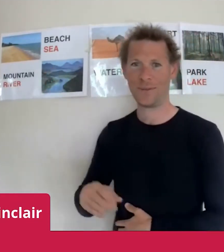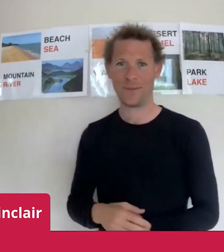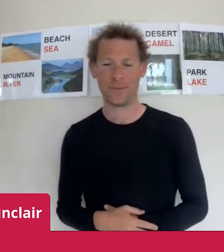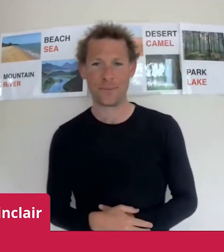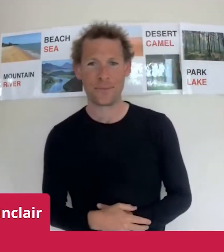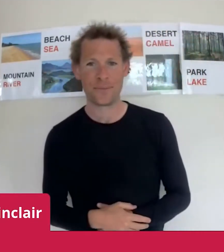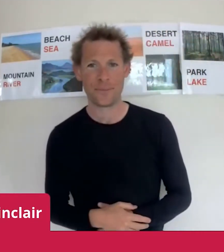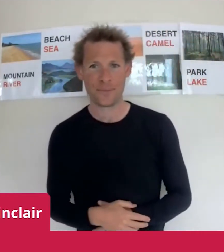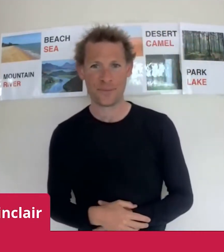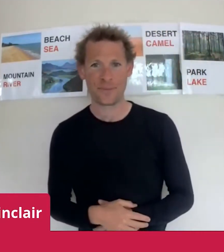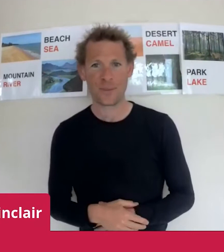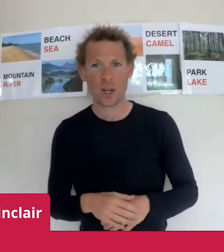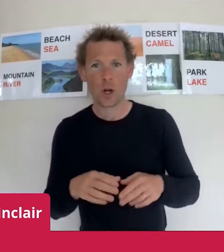here.